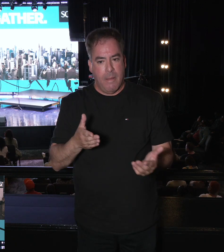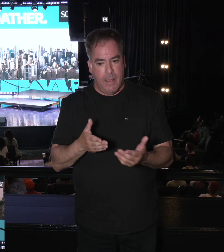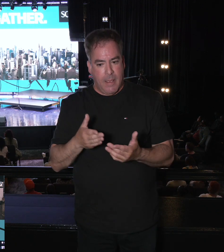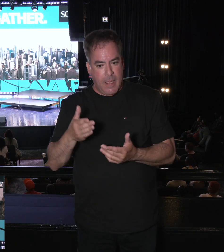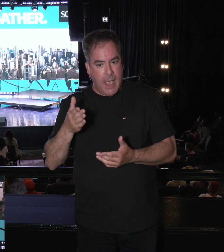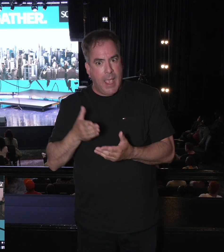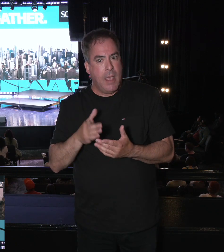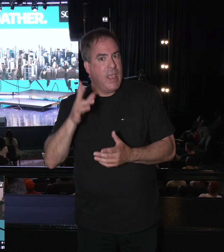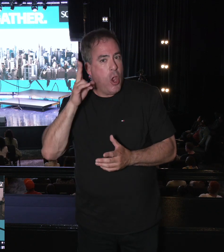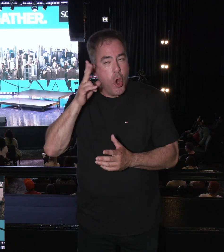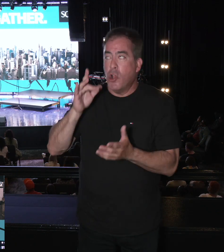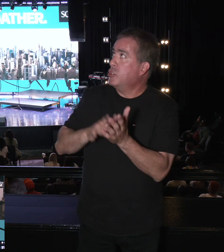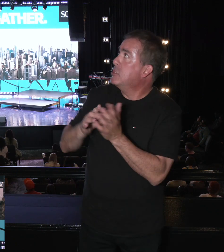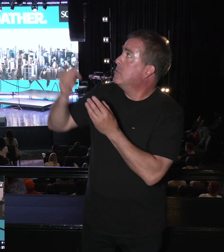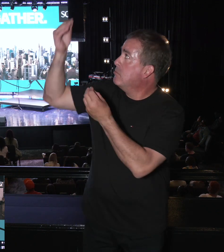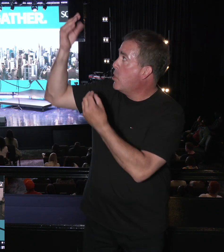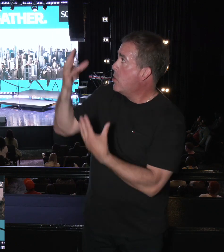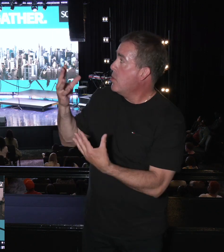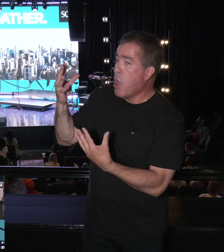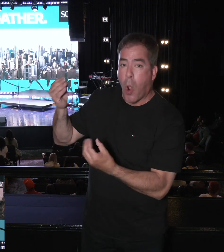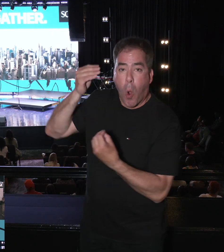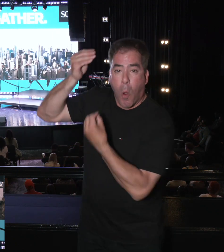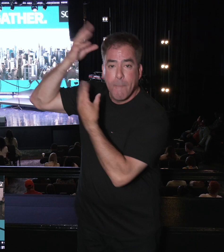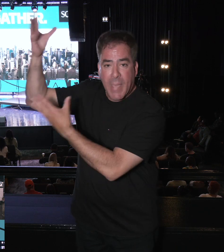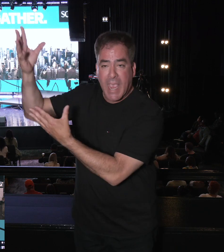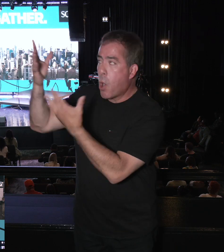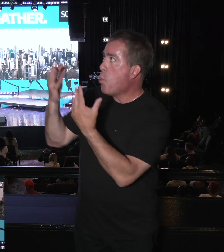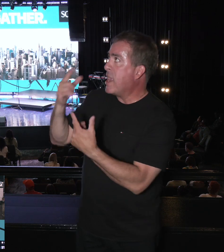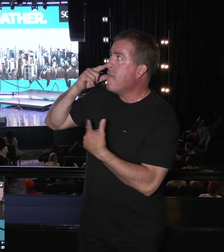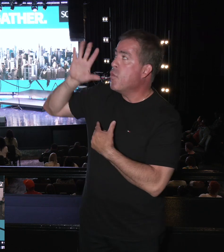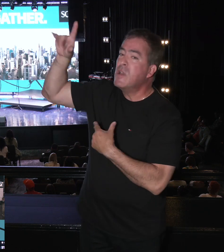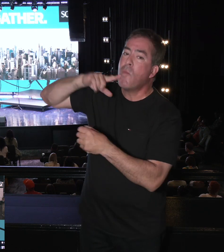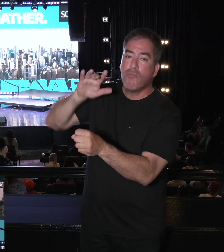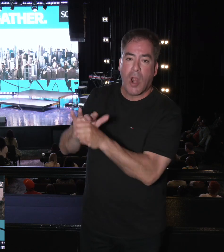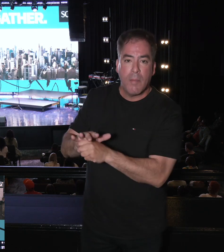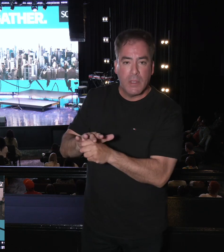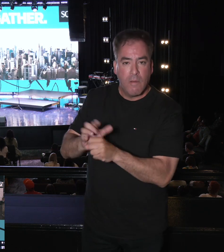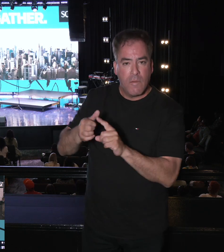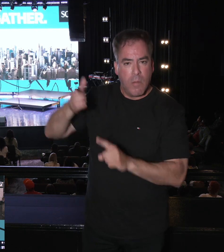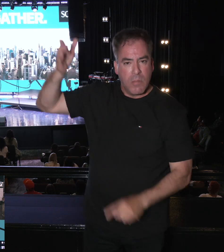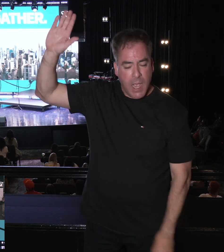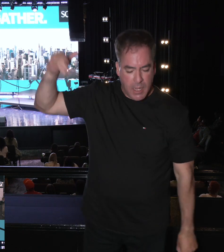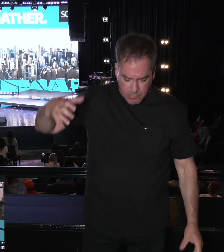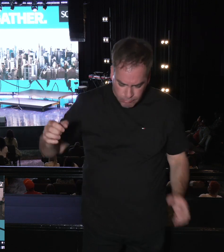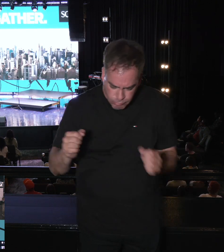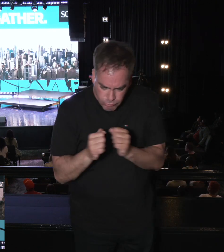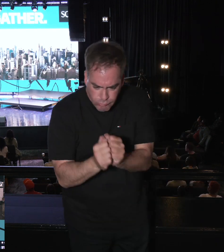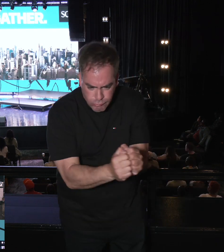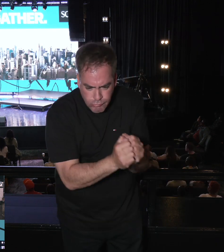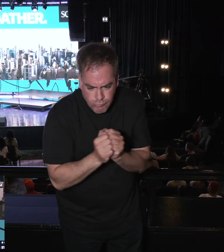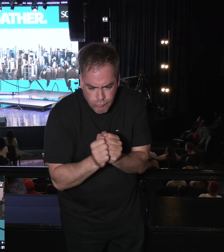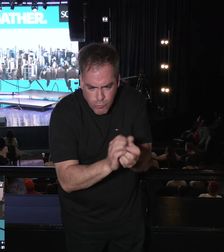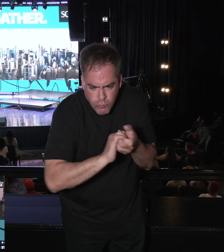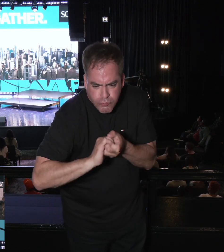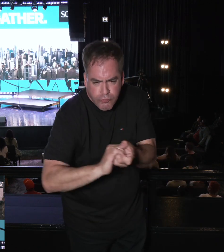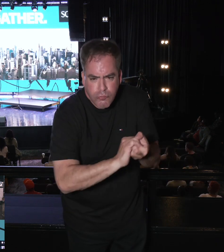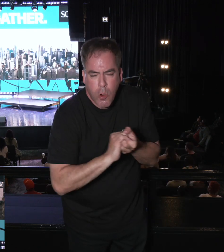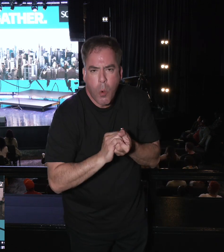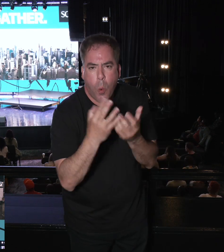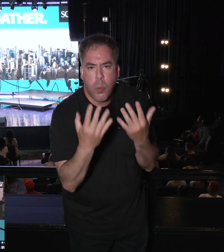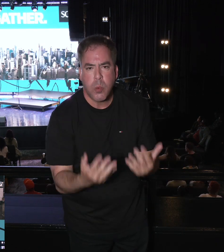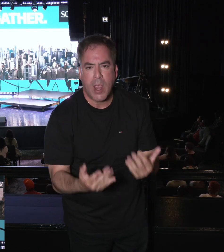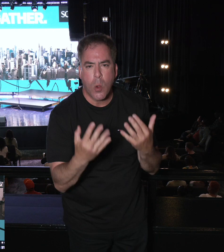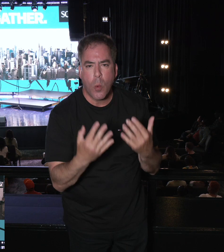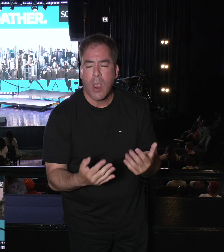Spirit came. They heard Jesus and they obeyed. They were waiting on a promise from God. They gathered together to wait. Verse 14